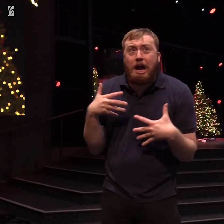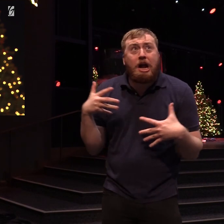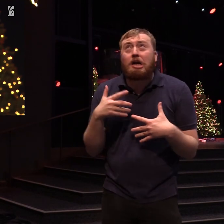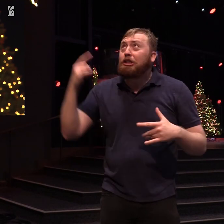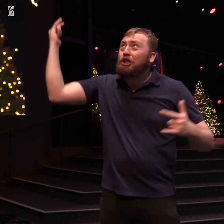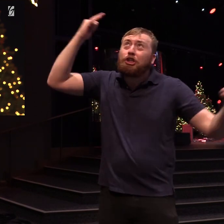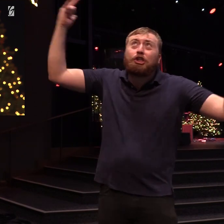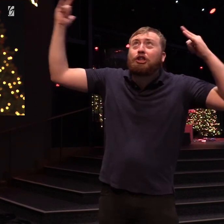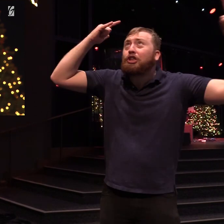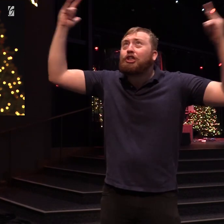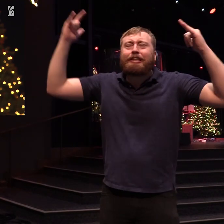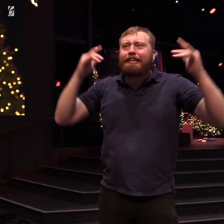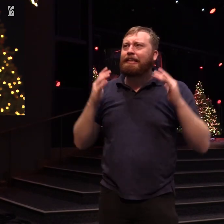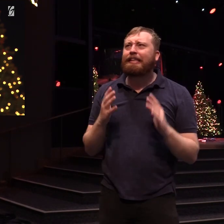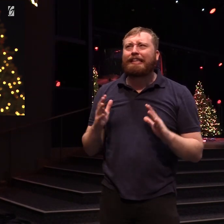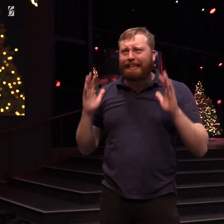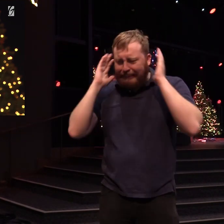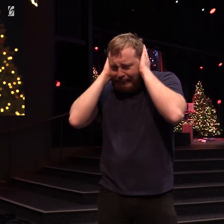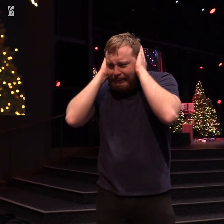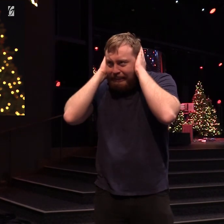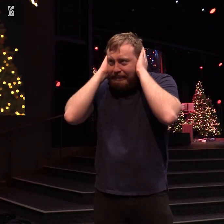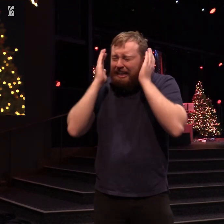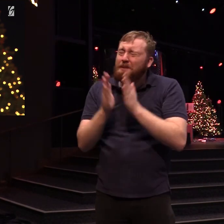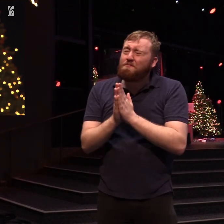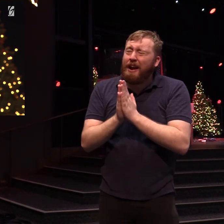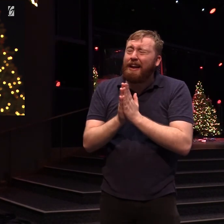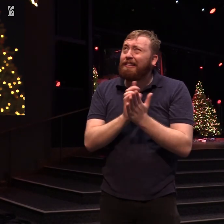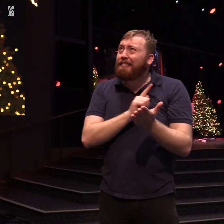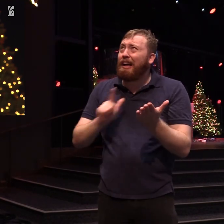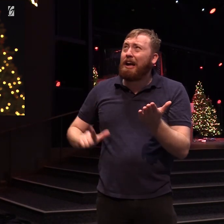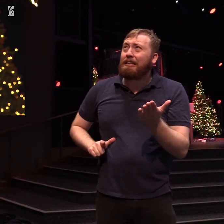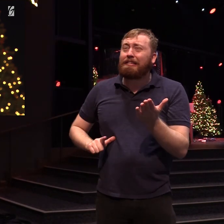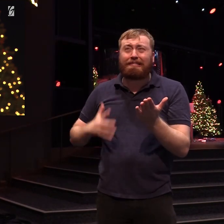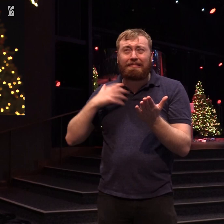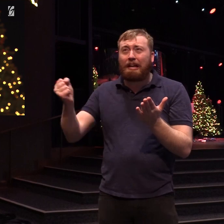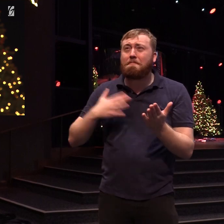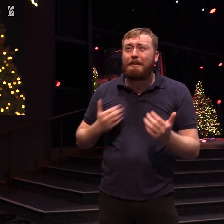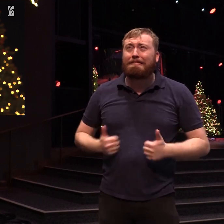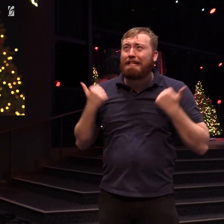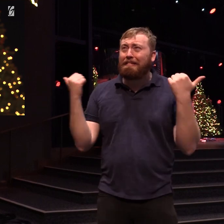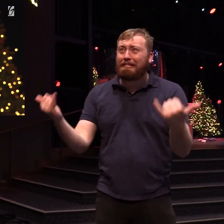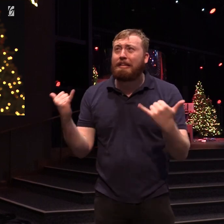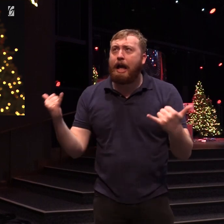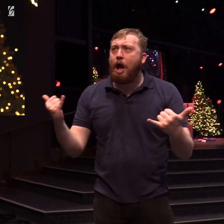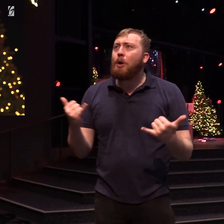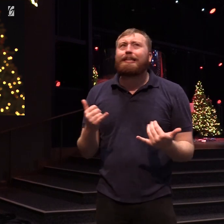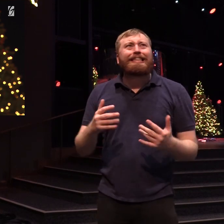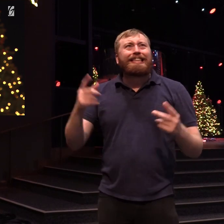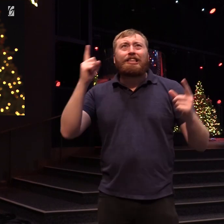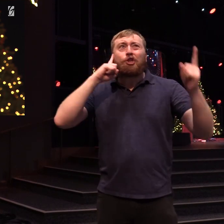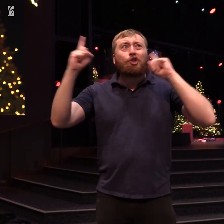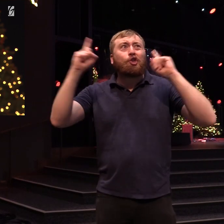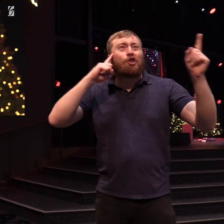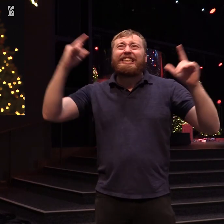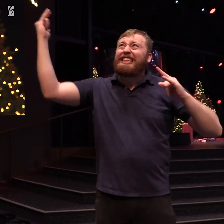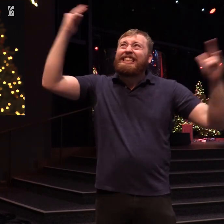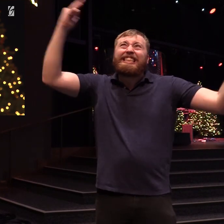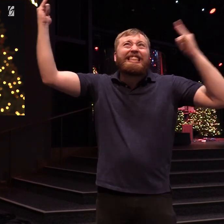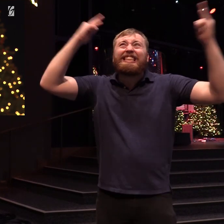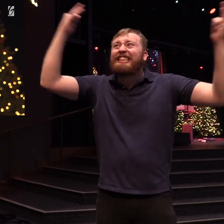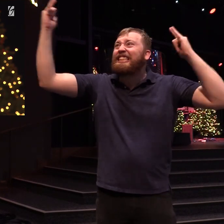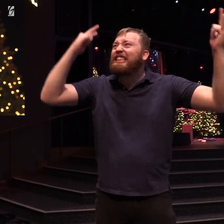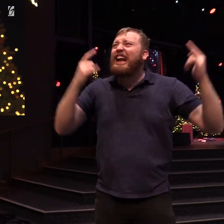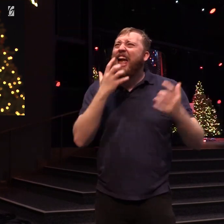to take his life from him because all he could hear were the sirens and the screams of the dying and the